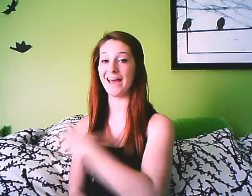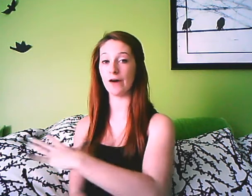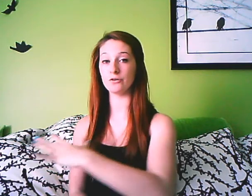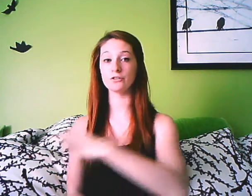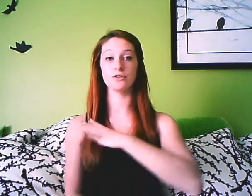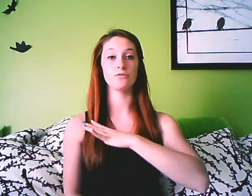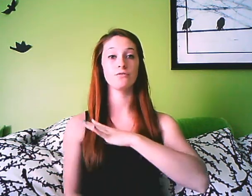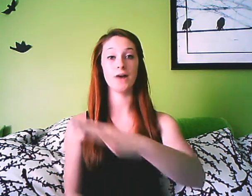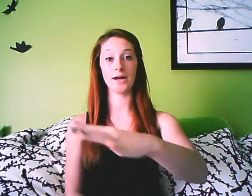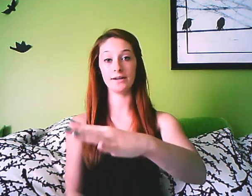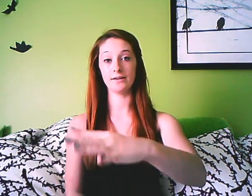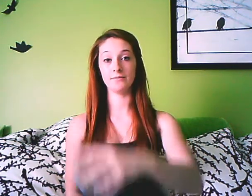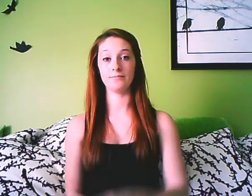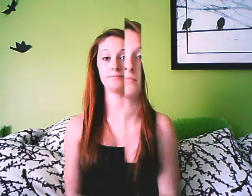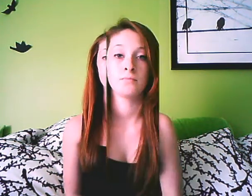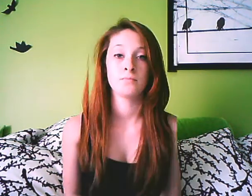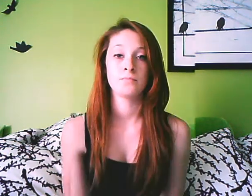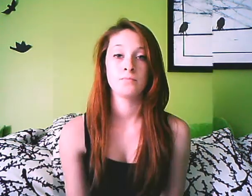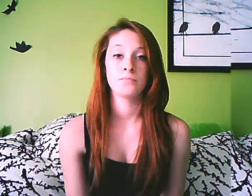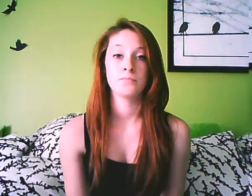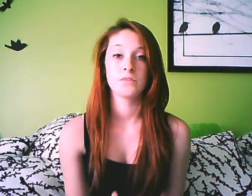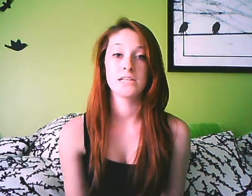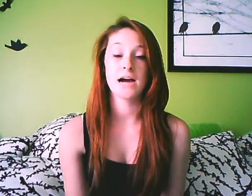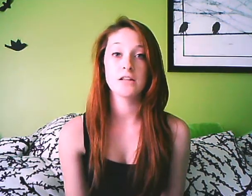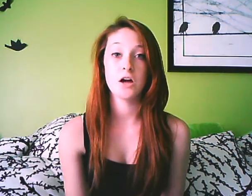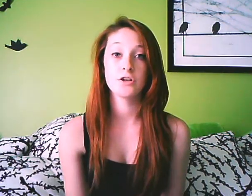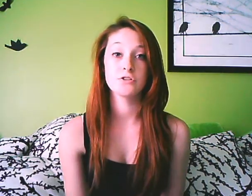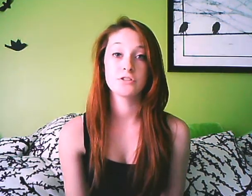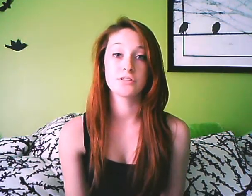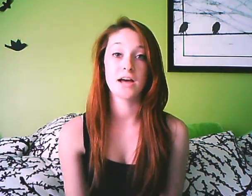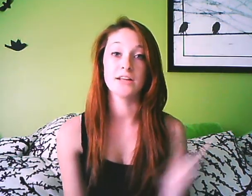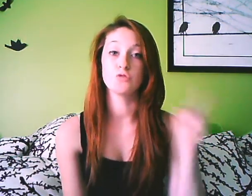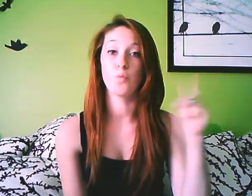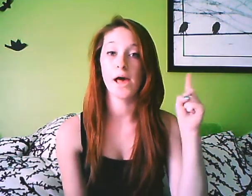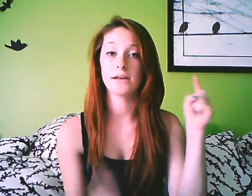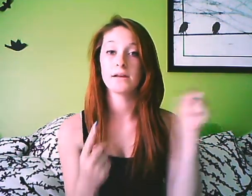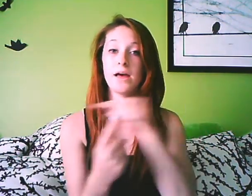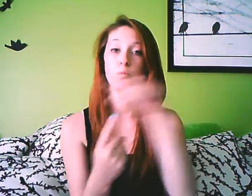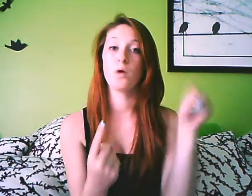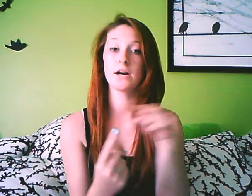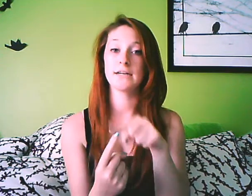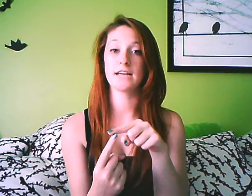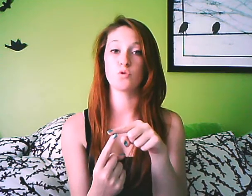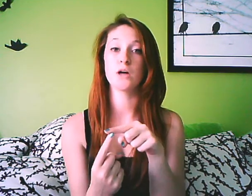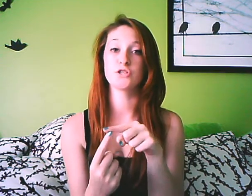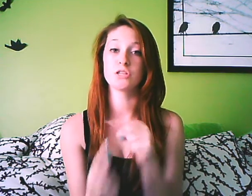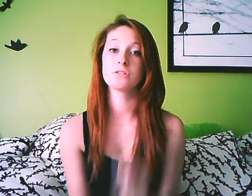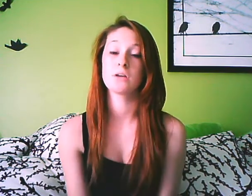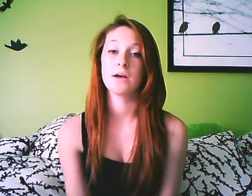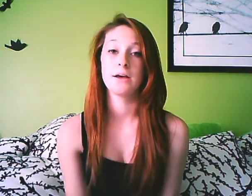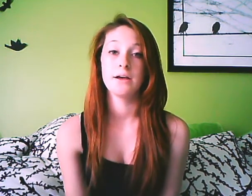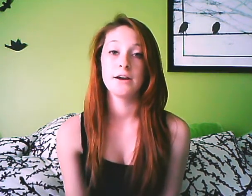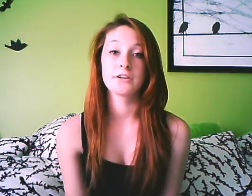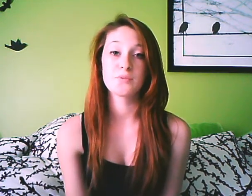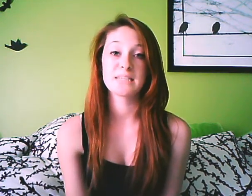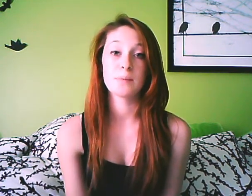out, so find. The dialogue uses the signs when and where to ask questions. Here are some examples